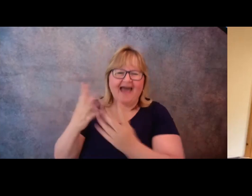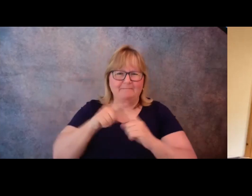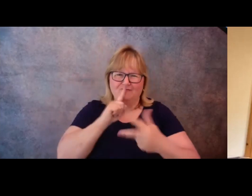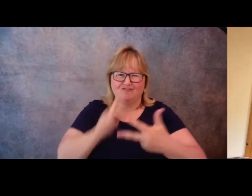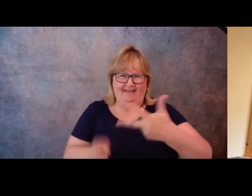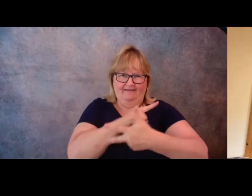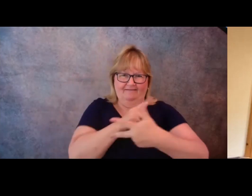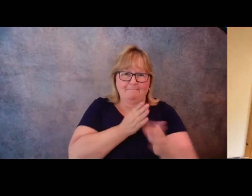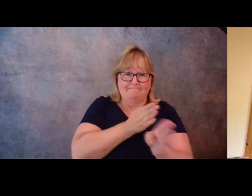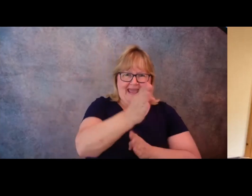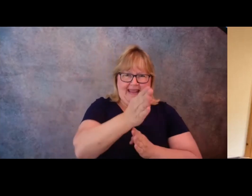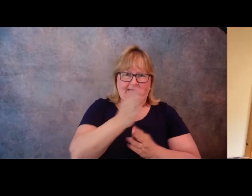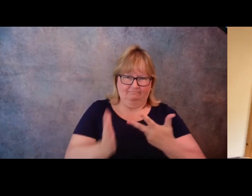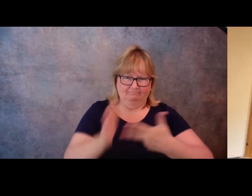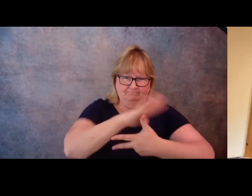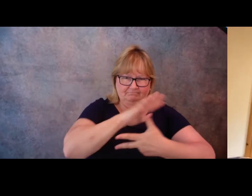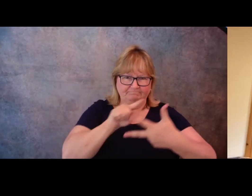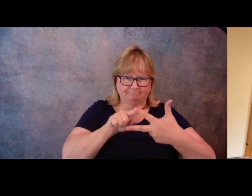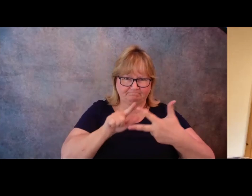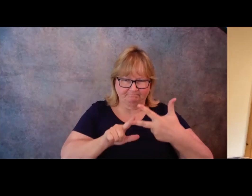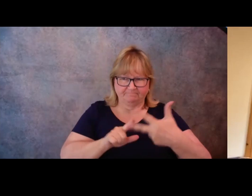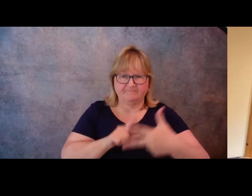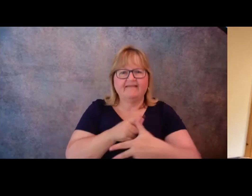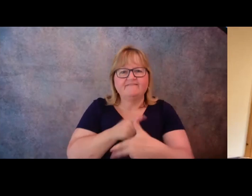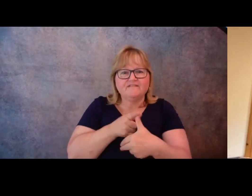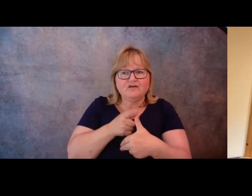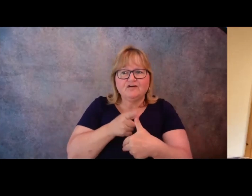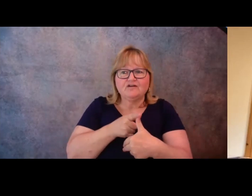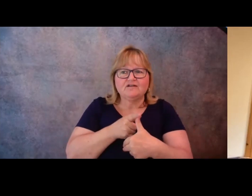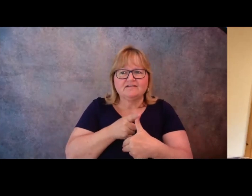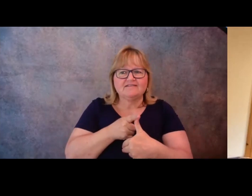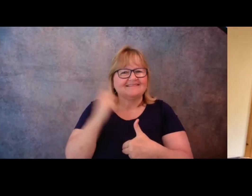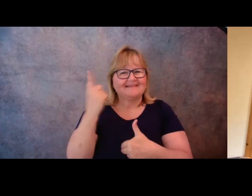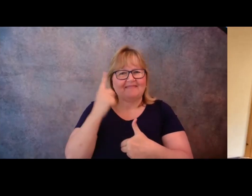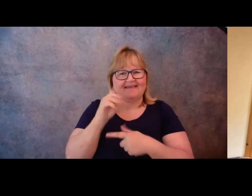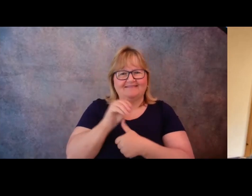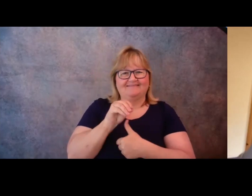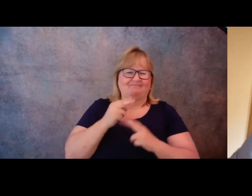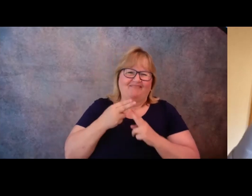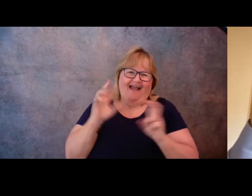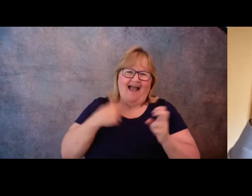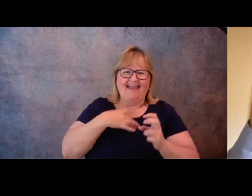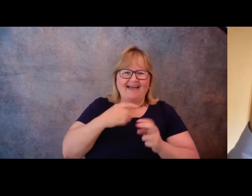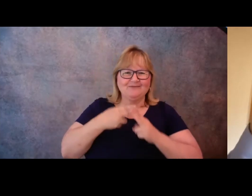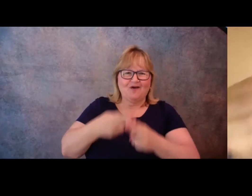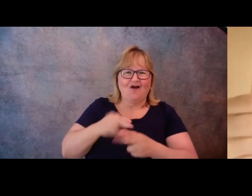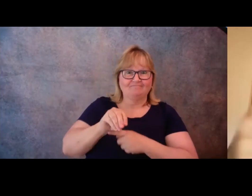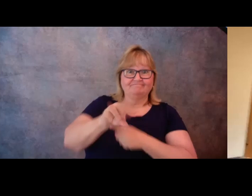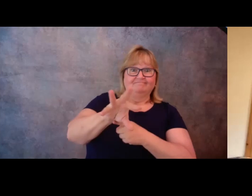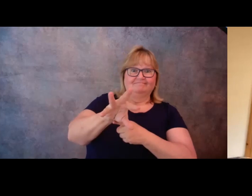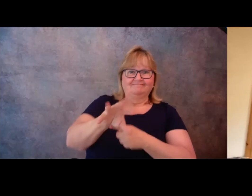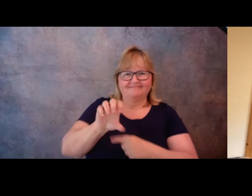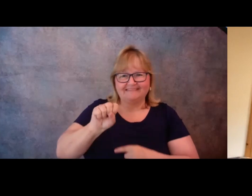3 main tasks. First is what I like to call shining a light. So you produce